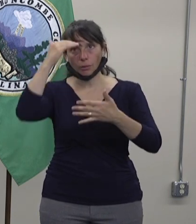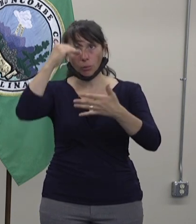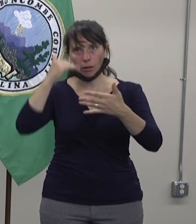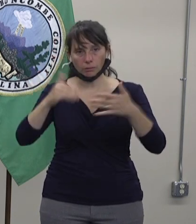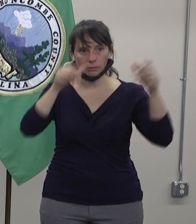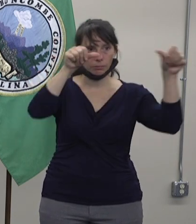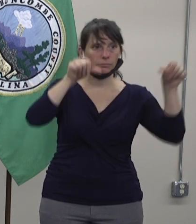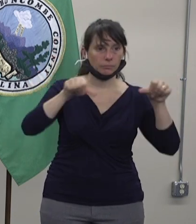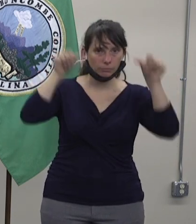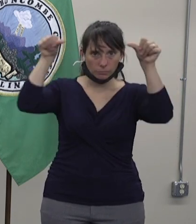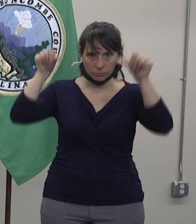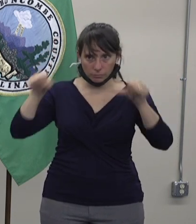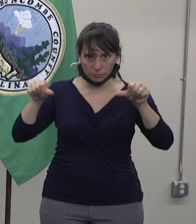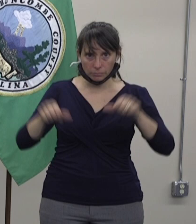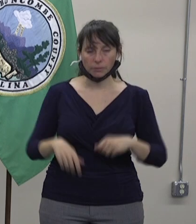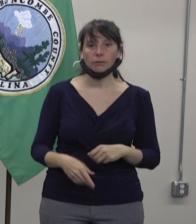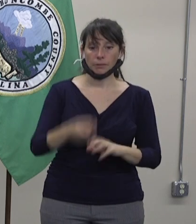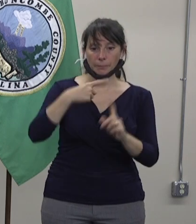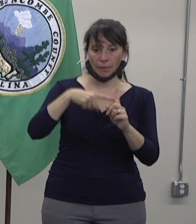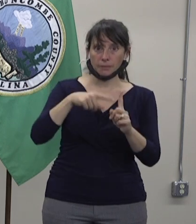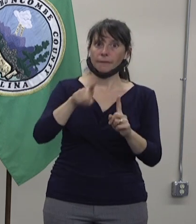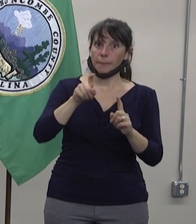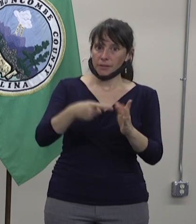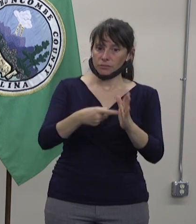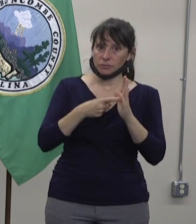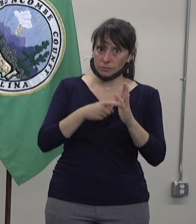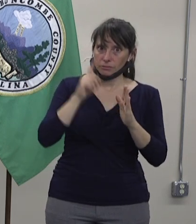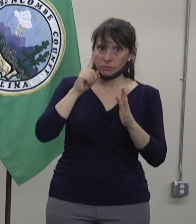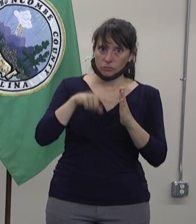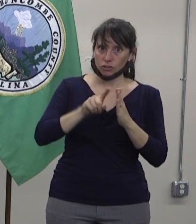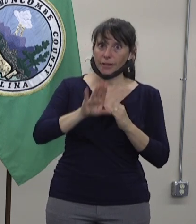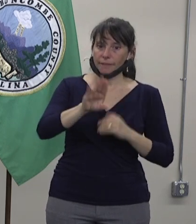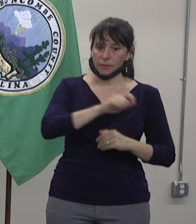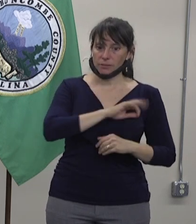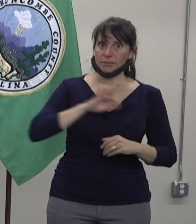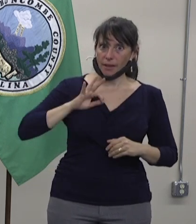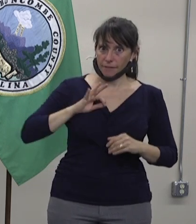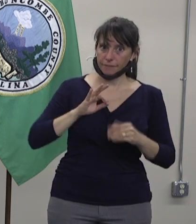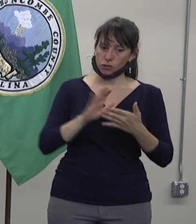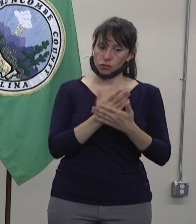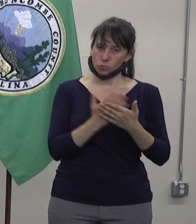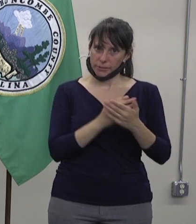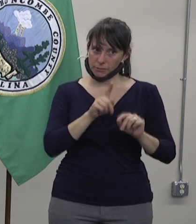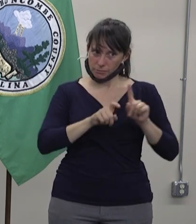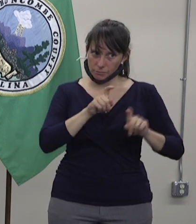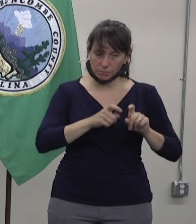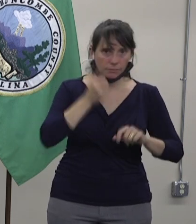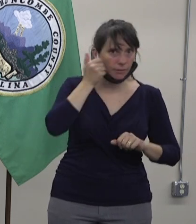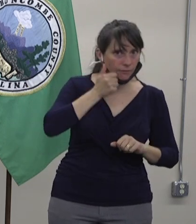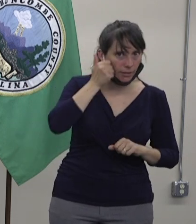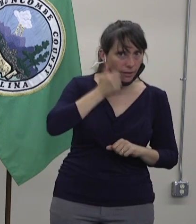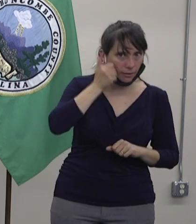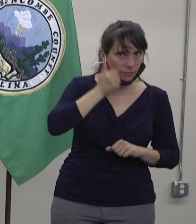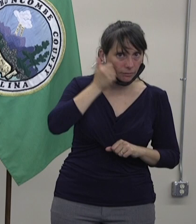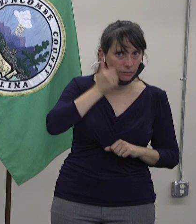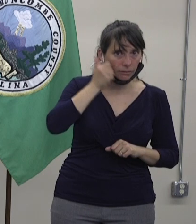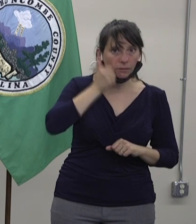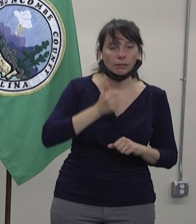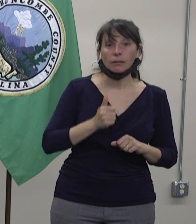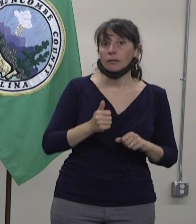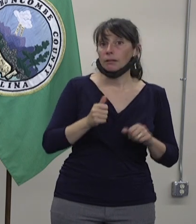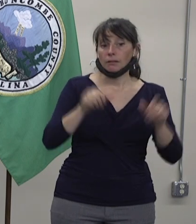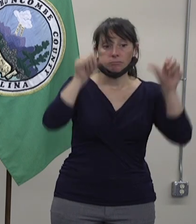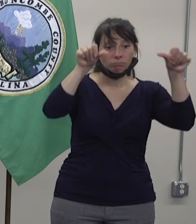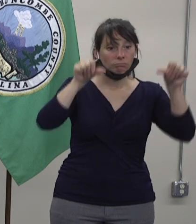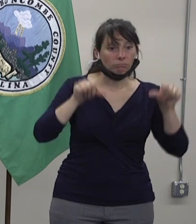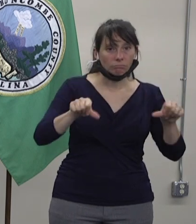daily symptom screening of staff. Resources for those signage requirements and the screening can all be found at